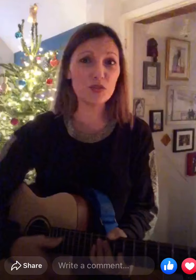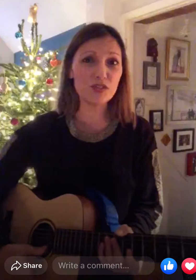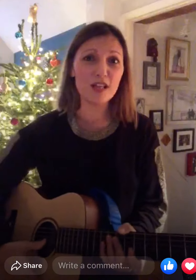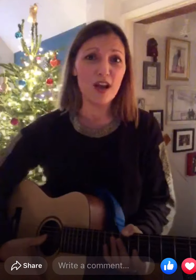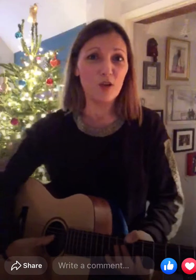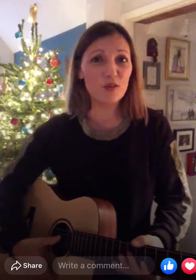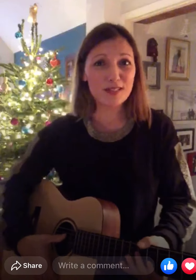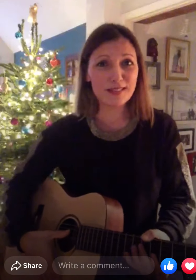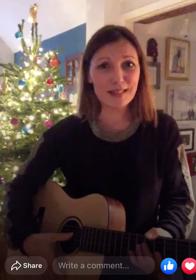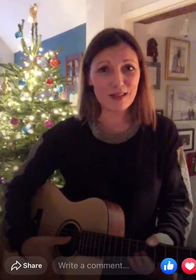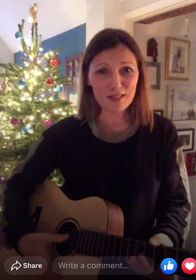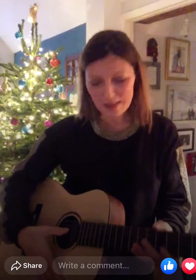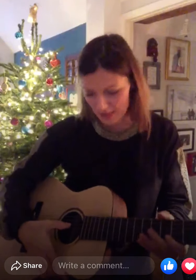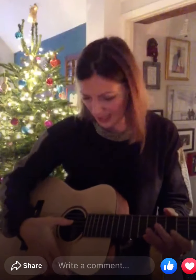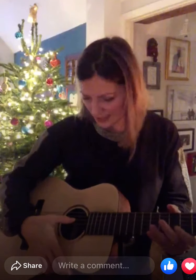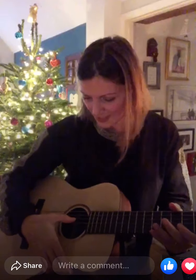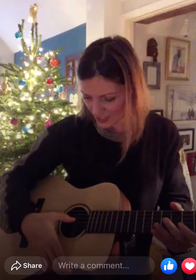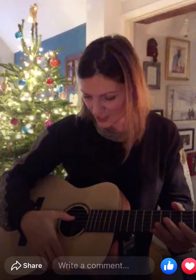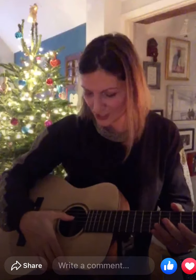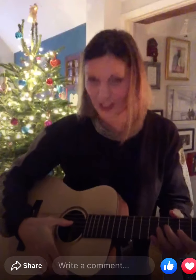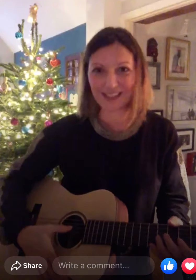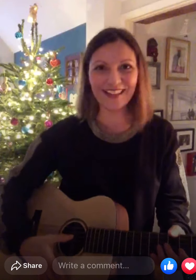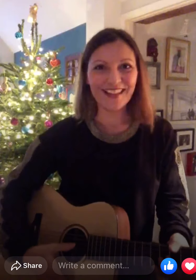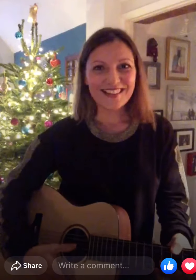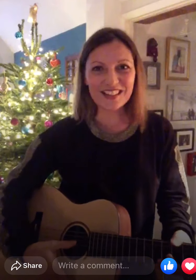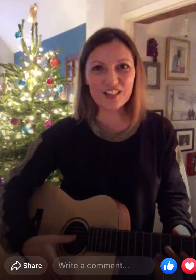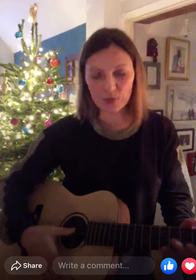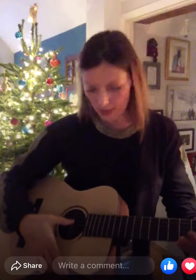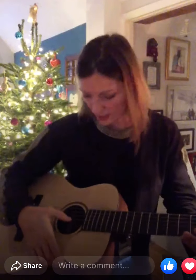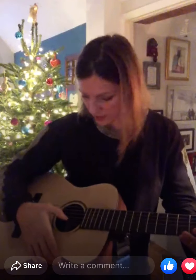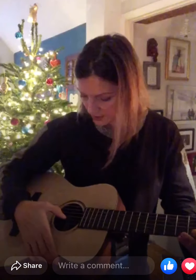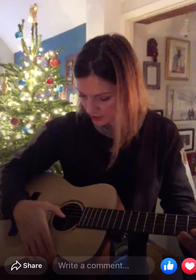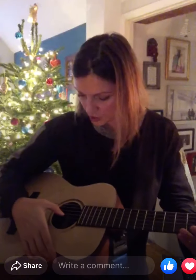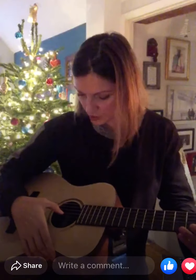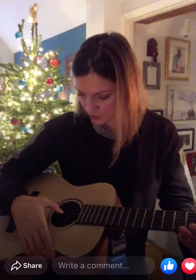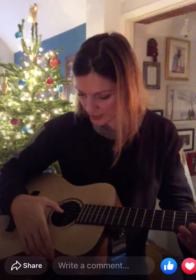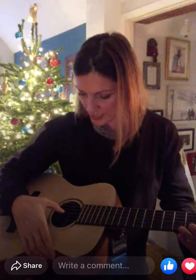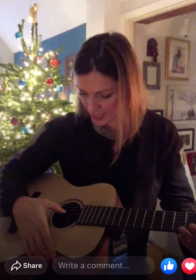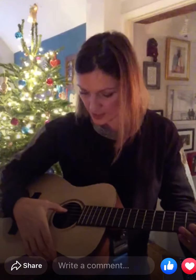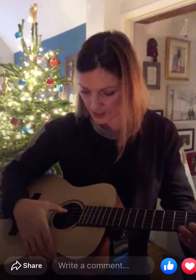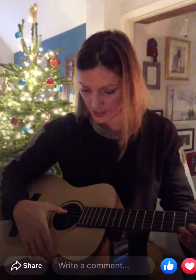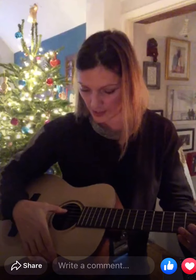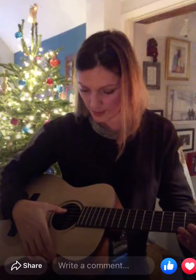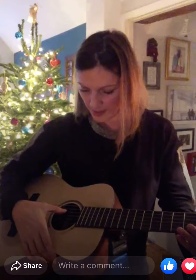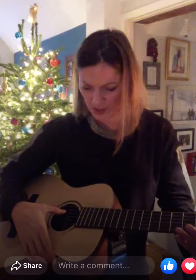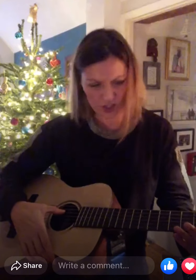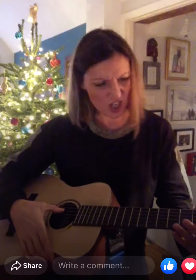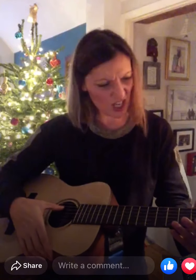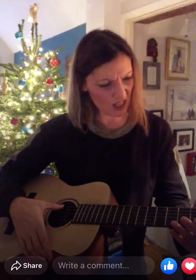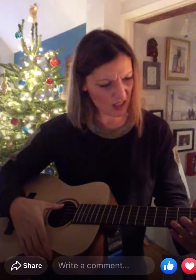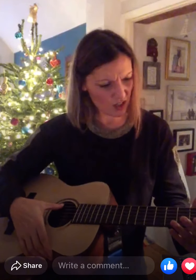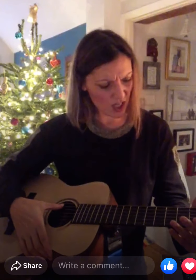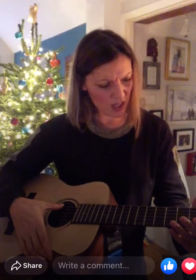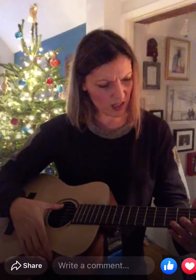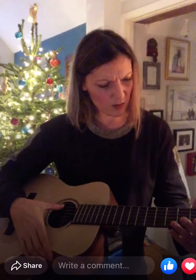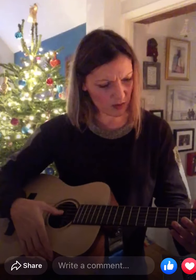This the lovely Amelia's suggestion. It's nothing to do with us. She's got great taste. I think it's G. Is it G that I want?